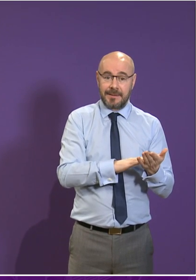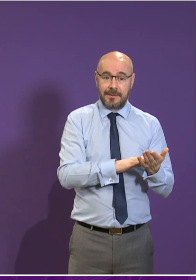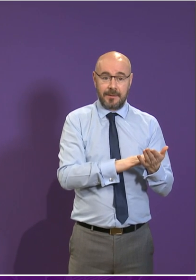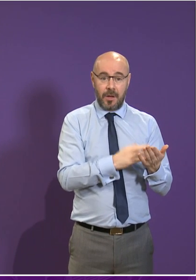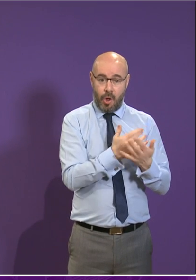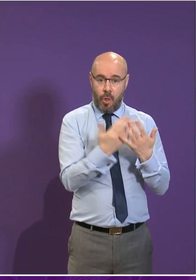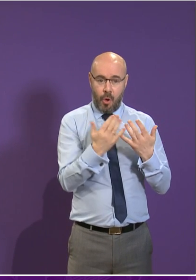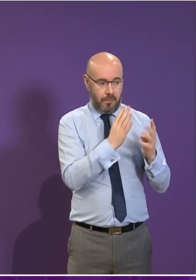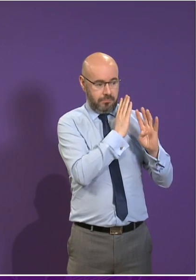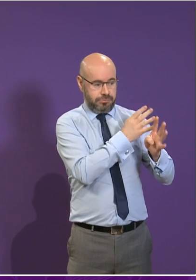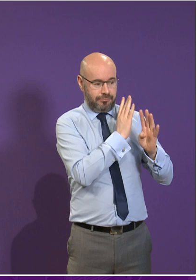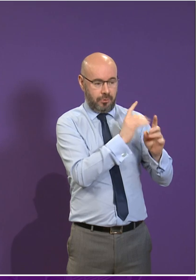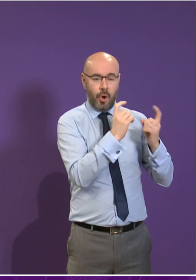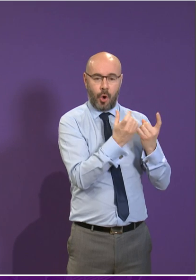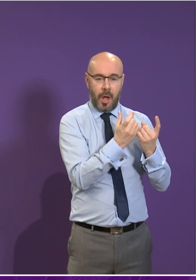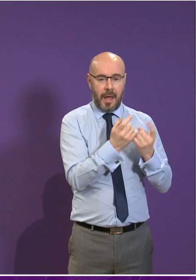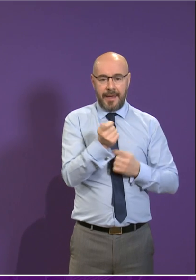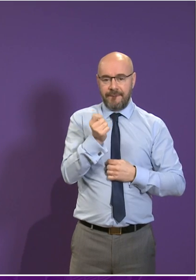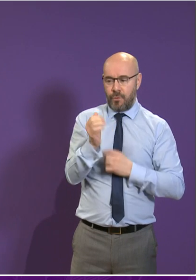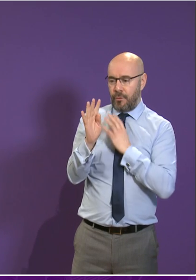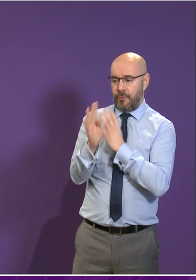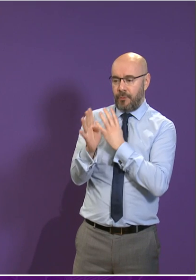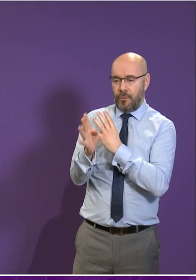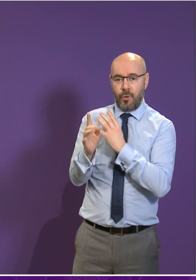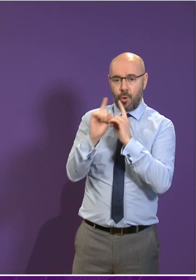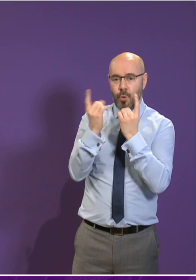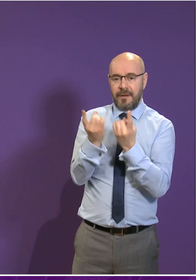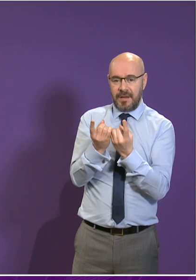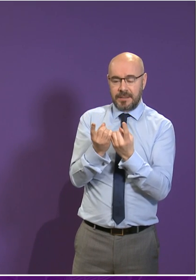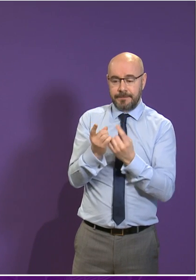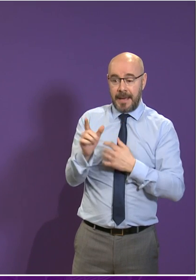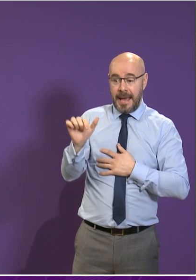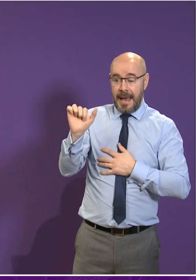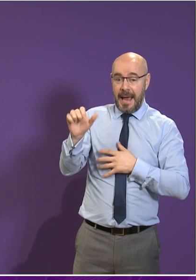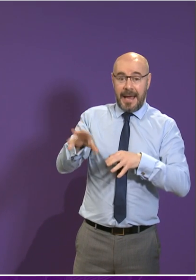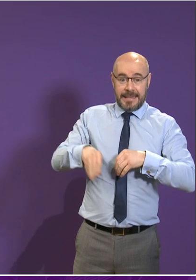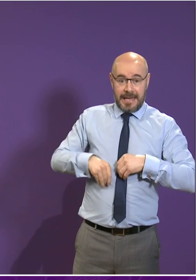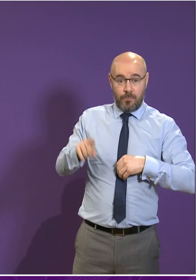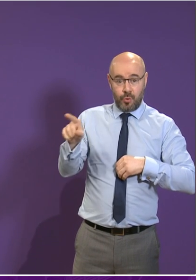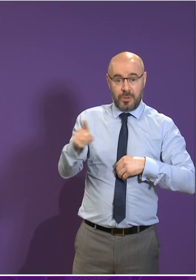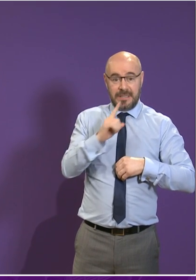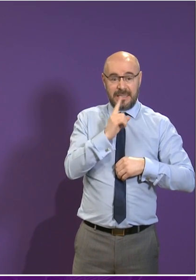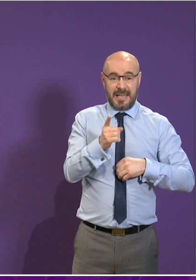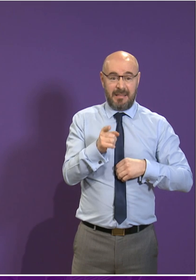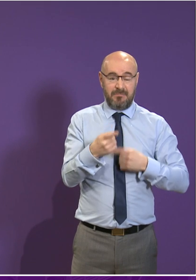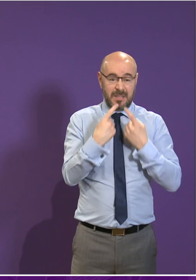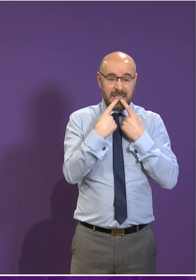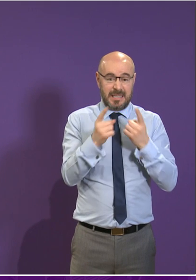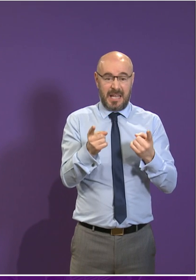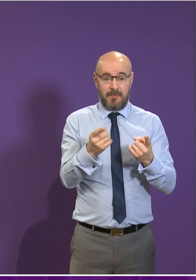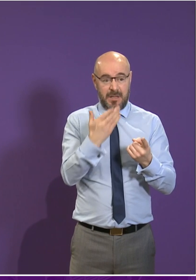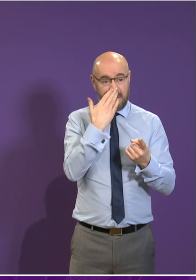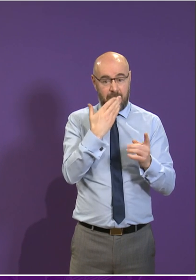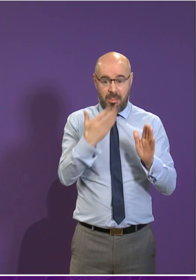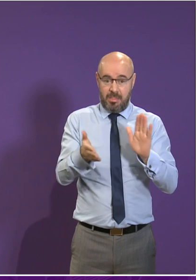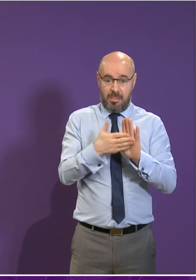college instead of university to some extent. That is a sweeping statement. I accept that. And you know, it's one that we probably do need to